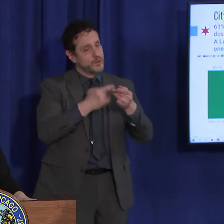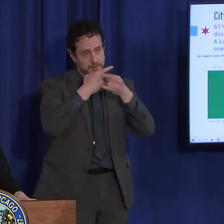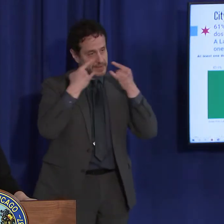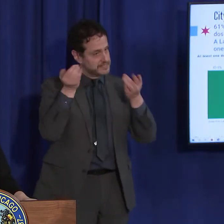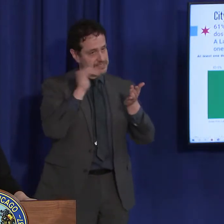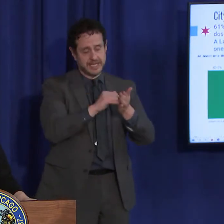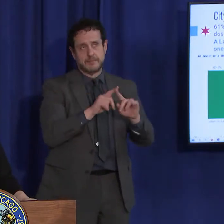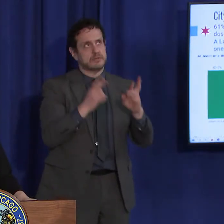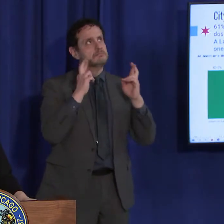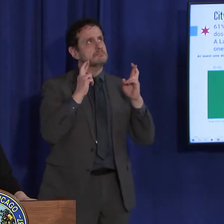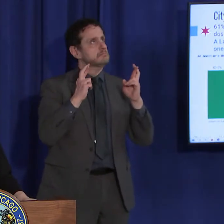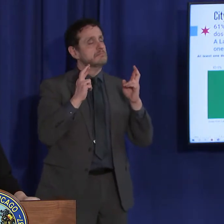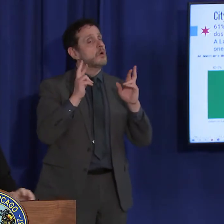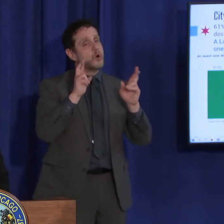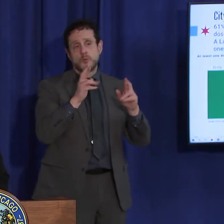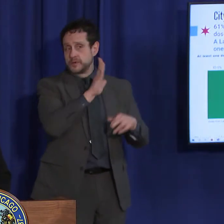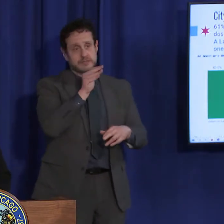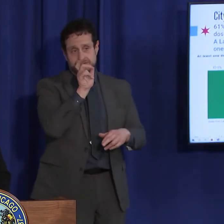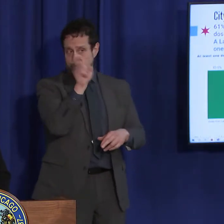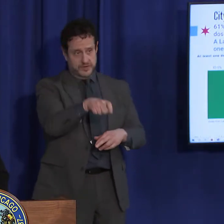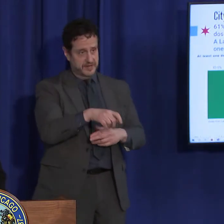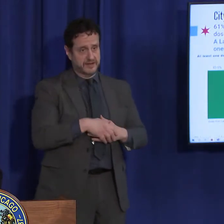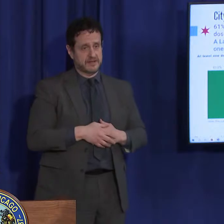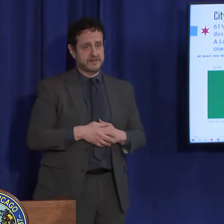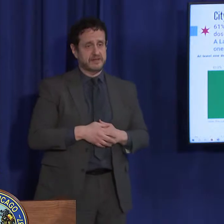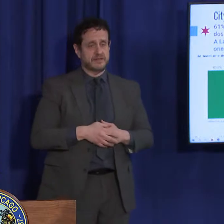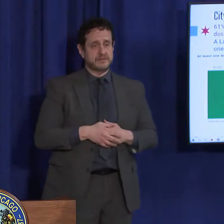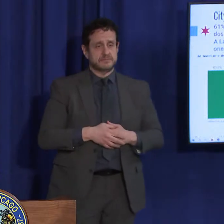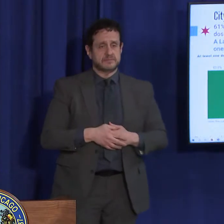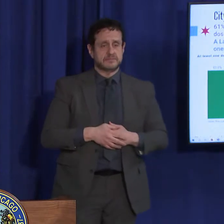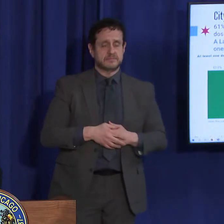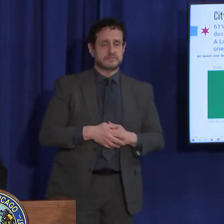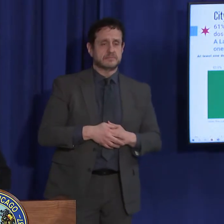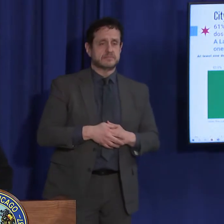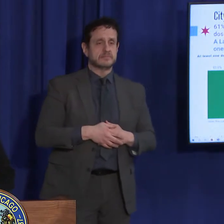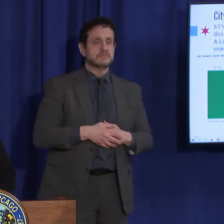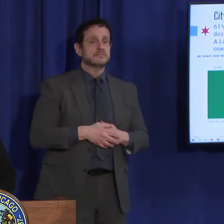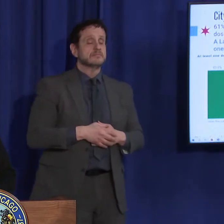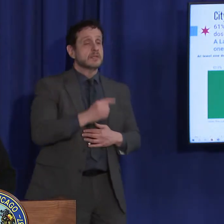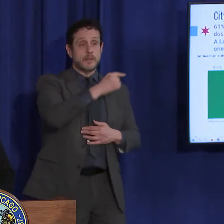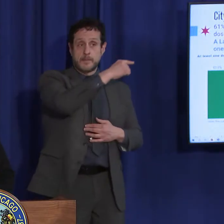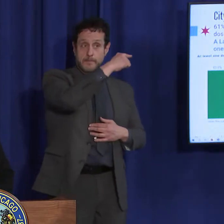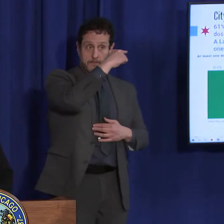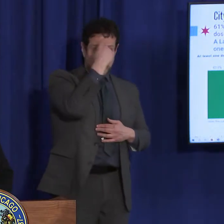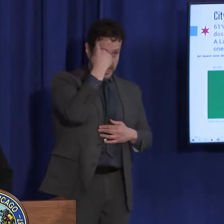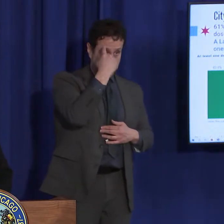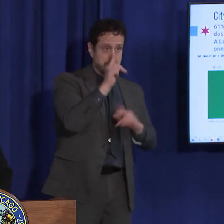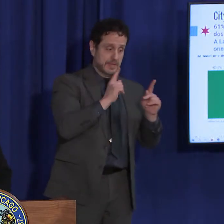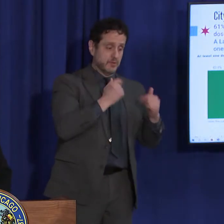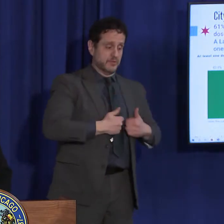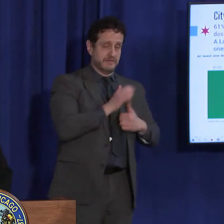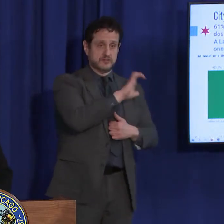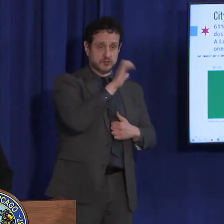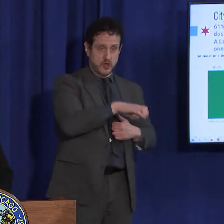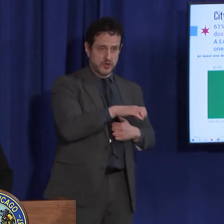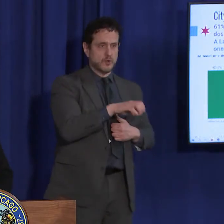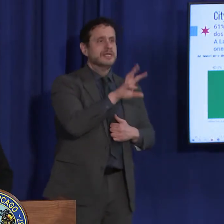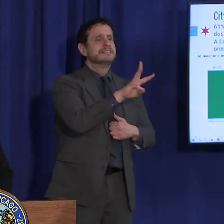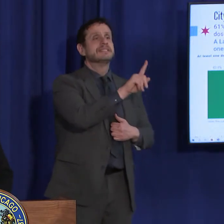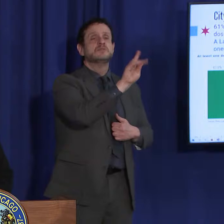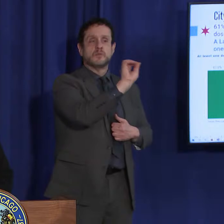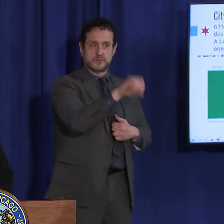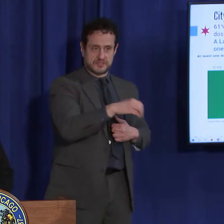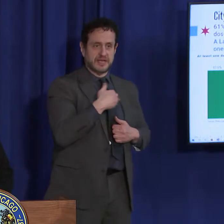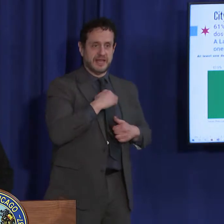to. If we look by race ethnicity, we've also hit 61% of Black non-Latinx Chicagoans have had a first dose of